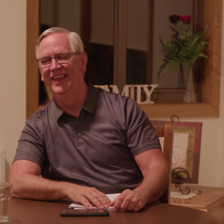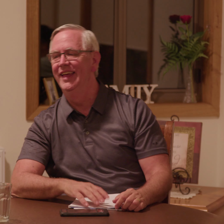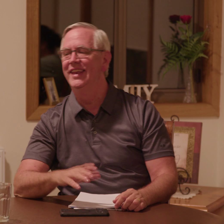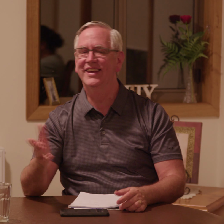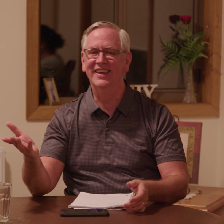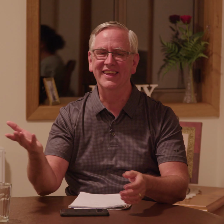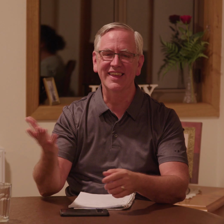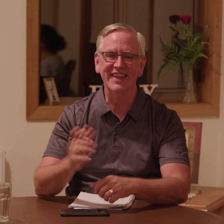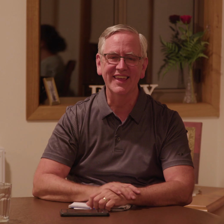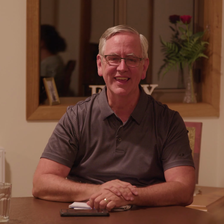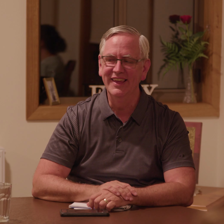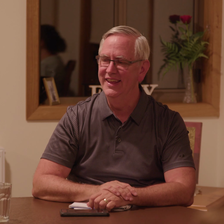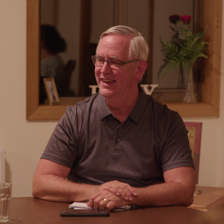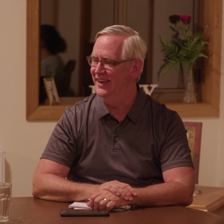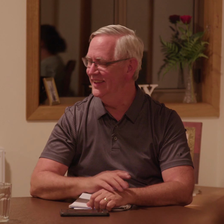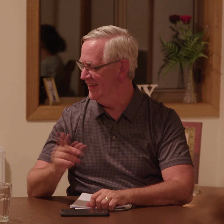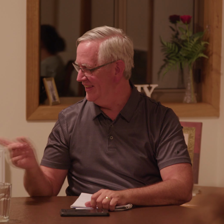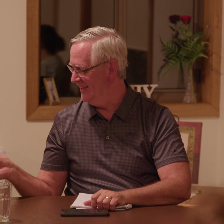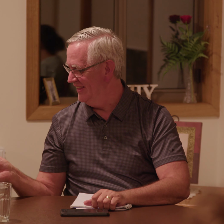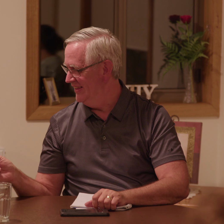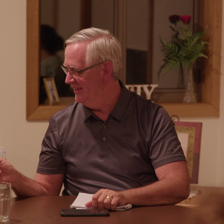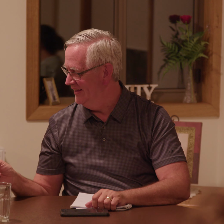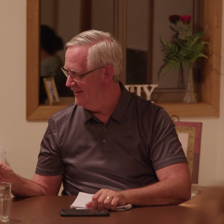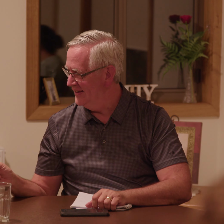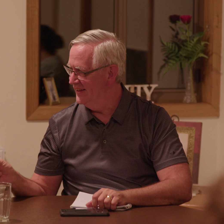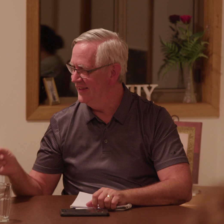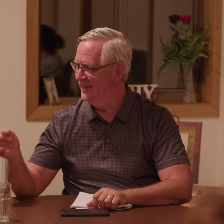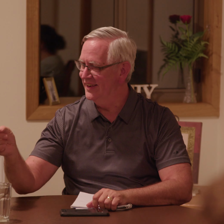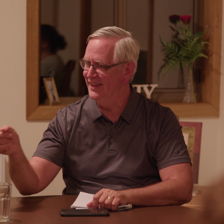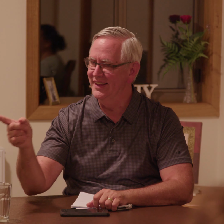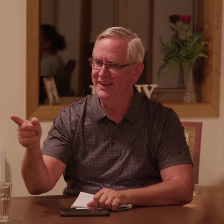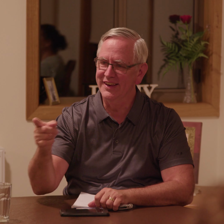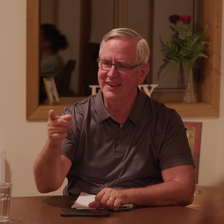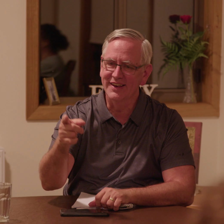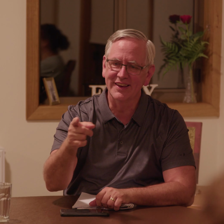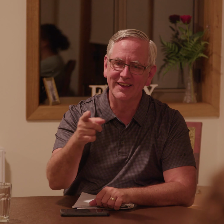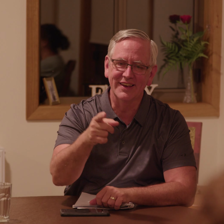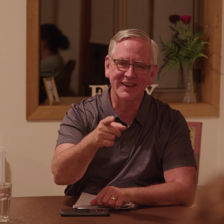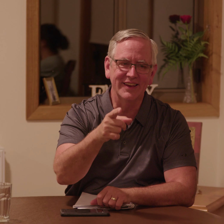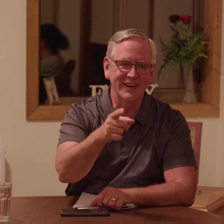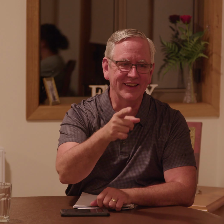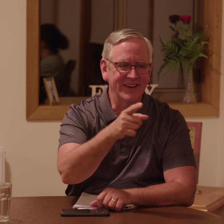they knew. Like you with the kids, we learned with the kids down the street.